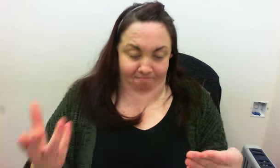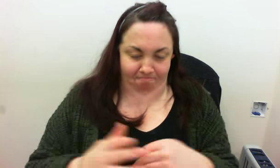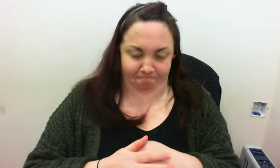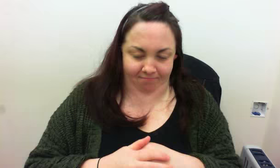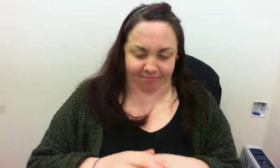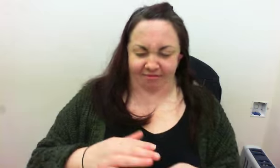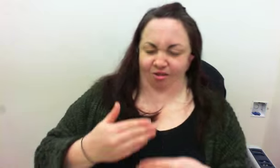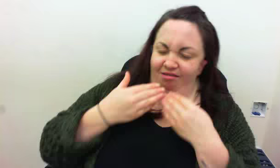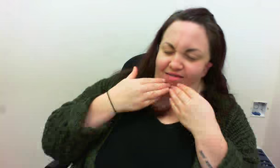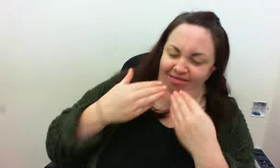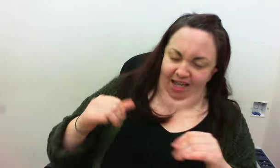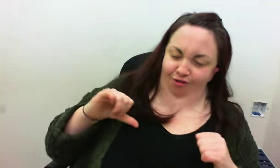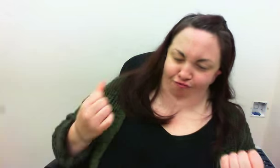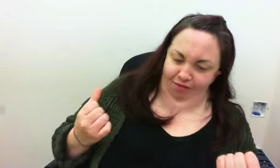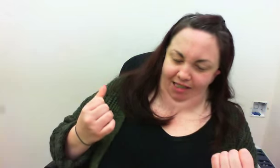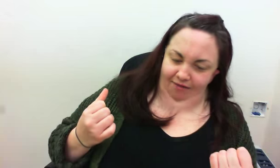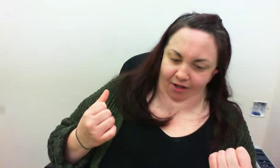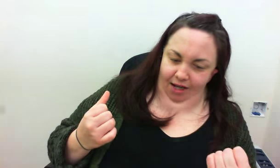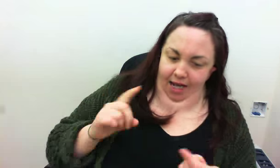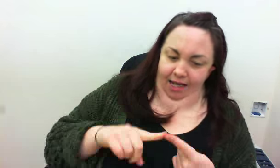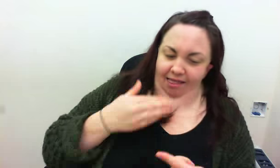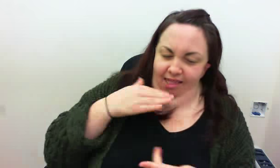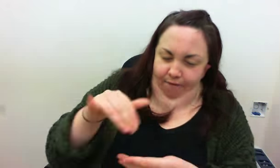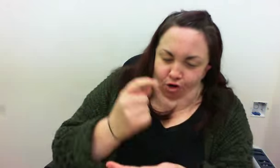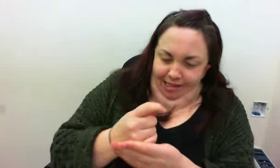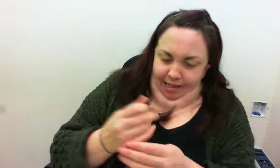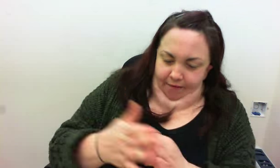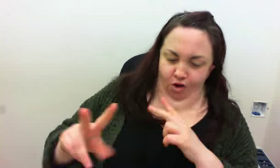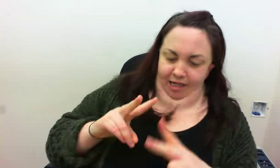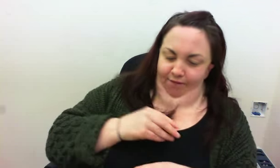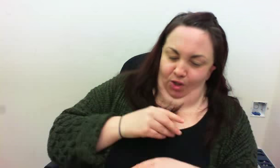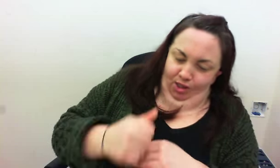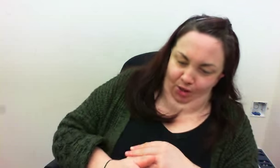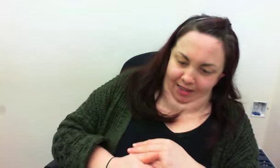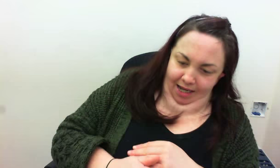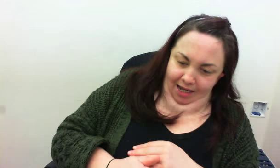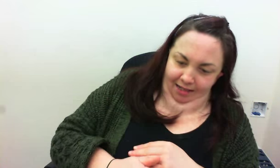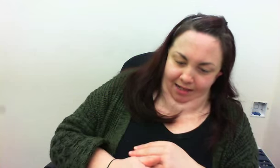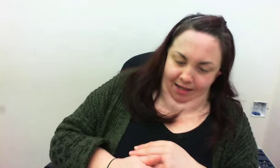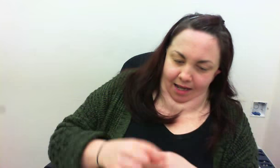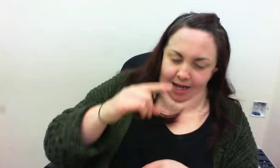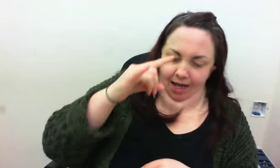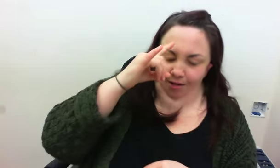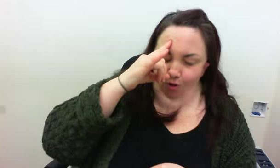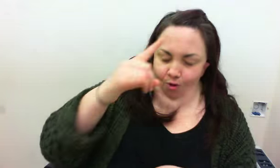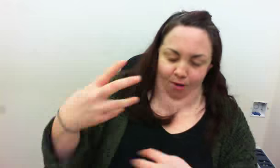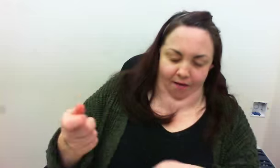fantastic. So thank you so much for your time this afternoon, and I wish you the best of luck with the exhibition.